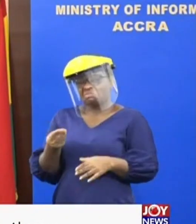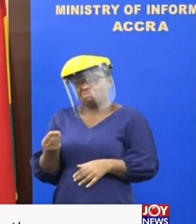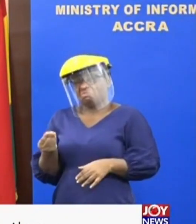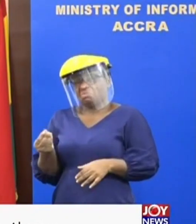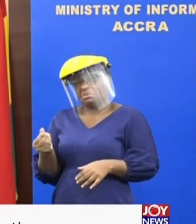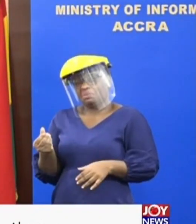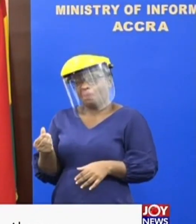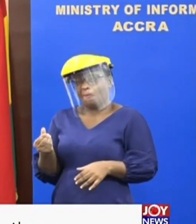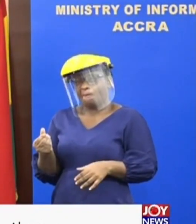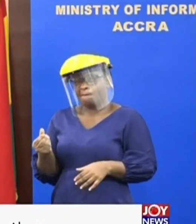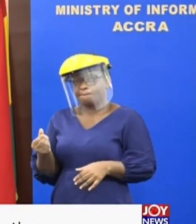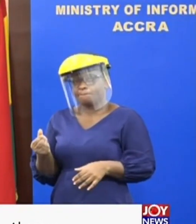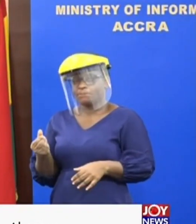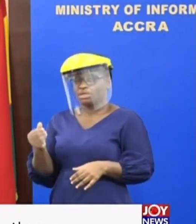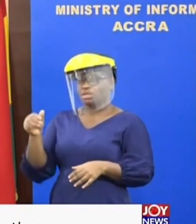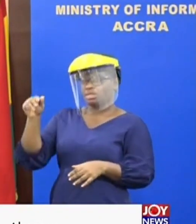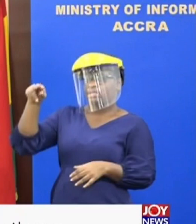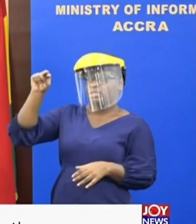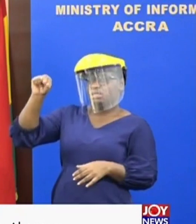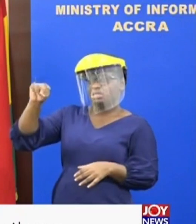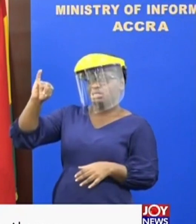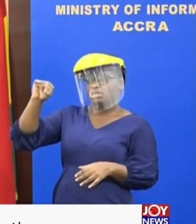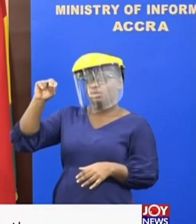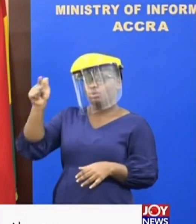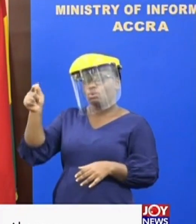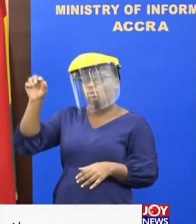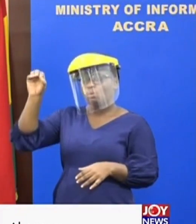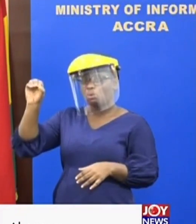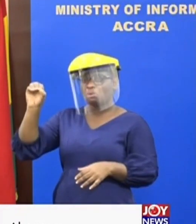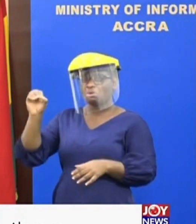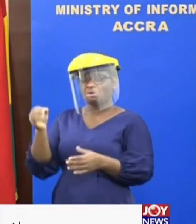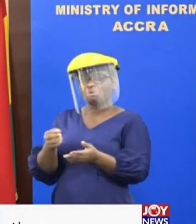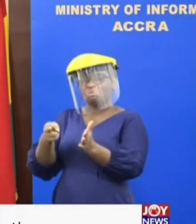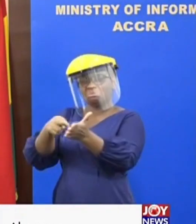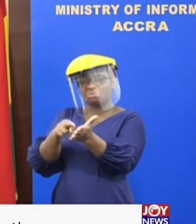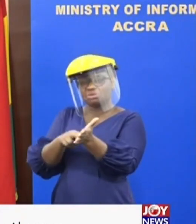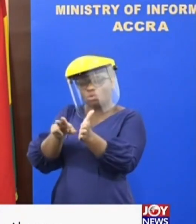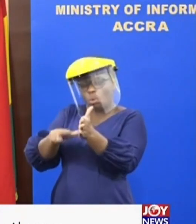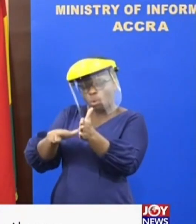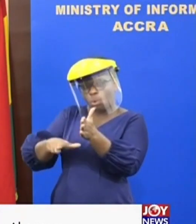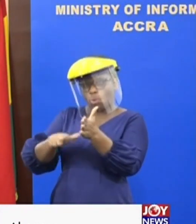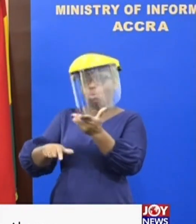few Ningo parameters that are reporting relatively very low cases.